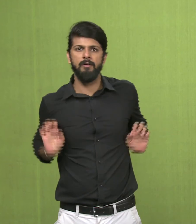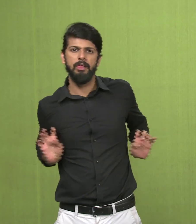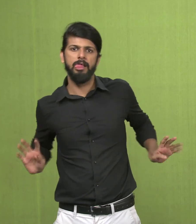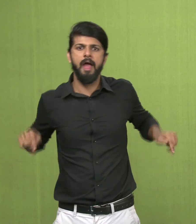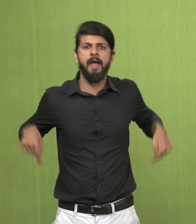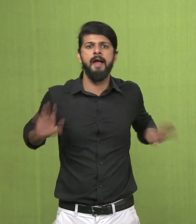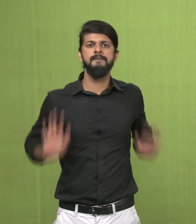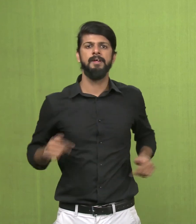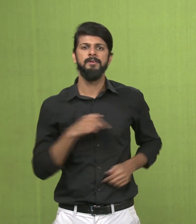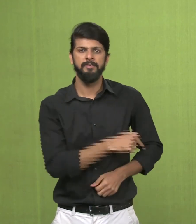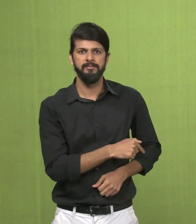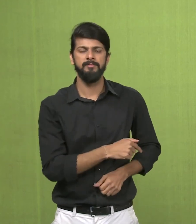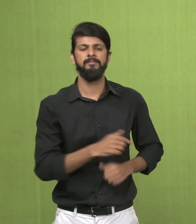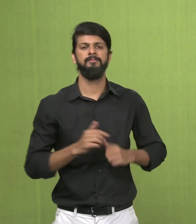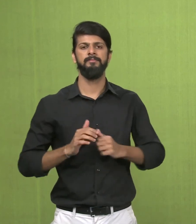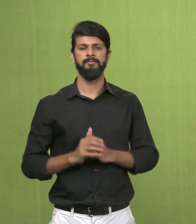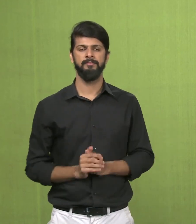by deers.